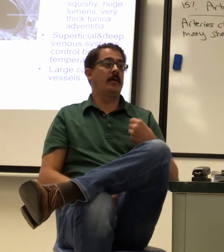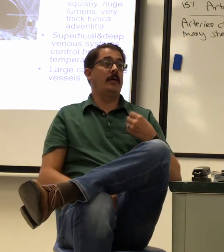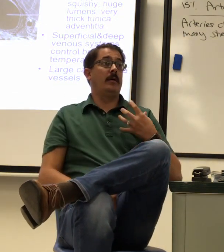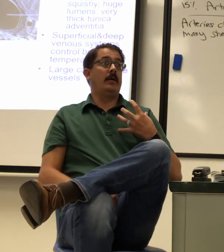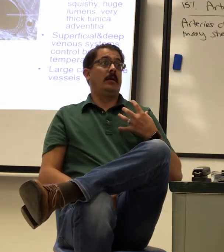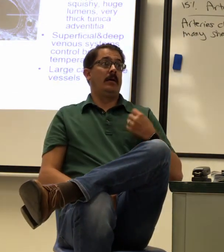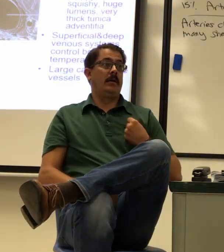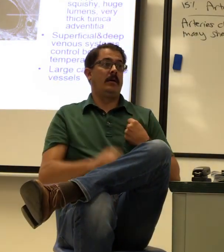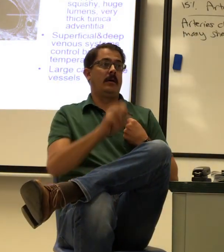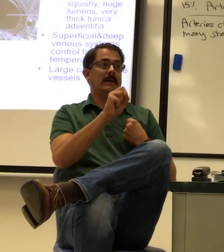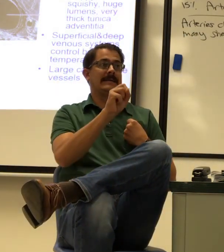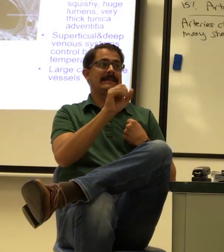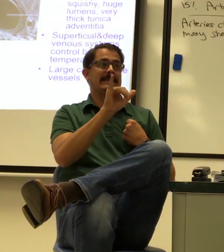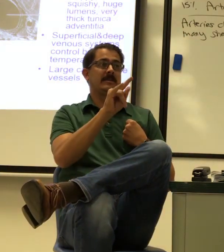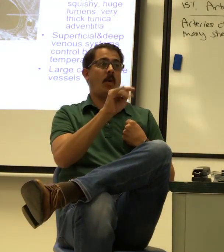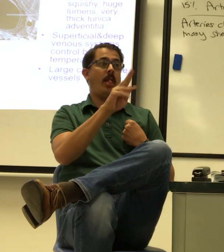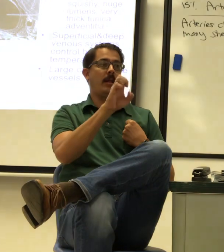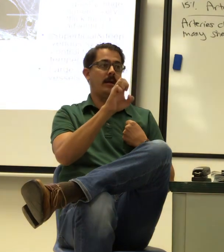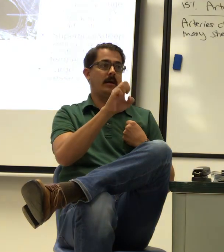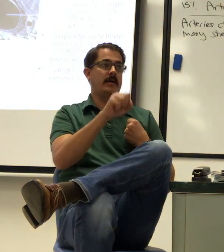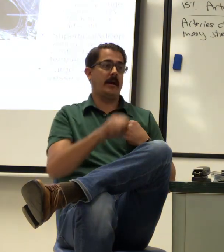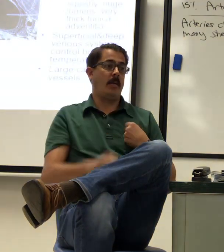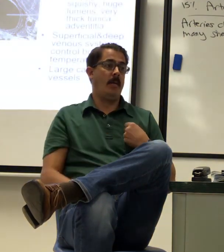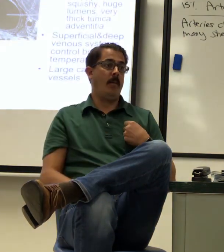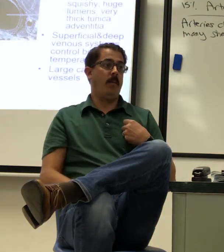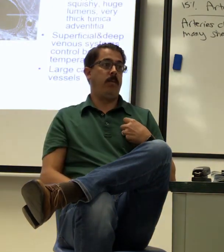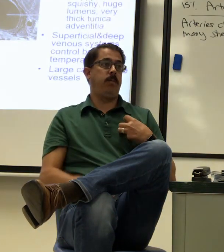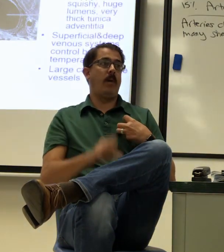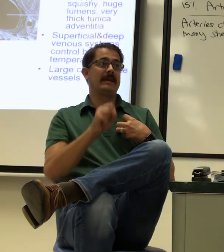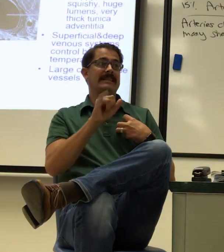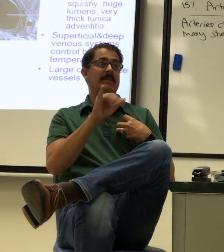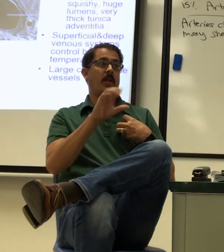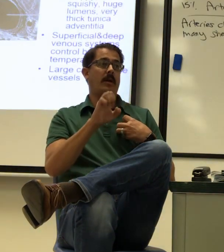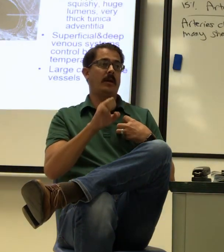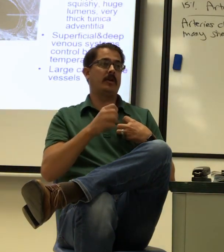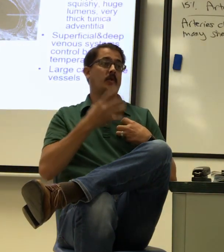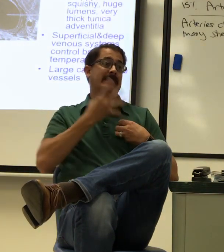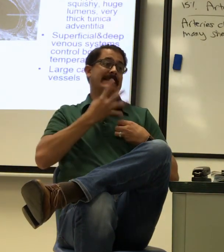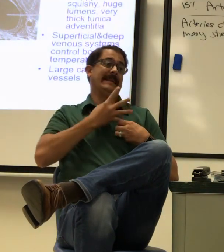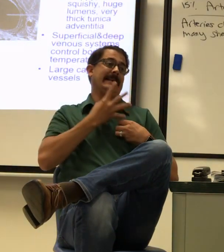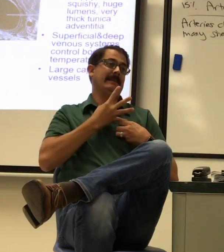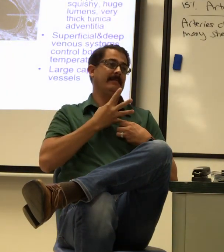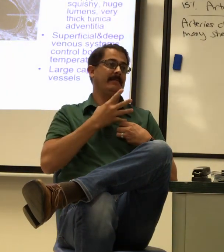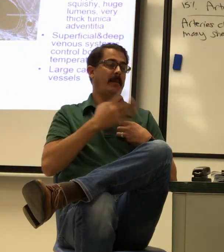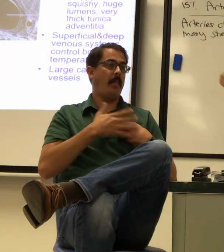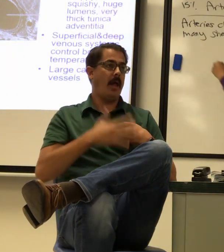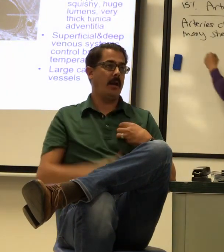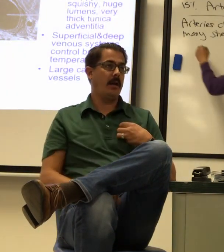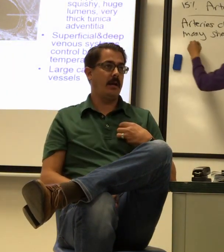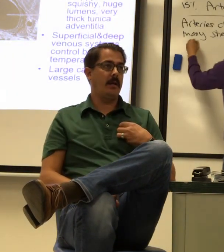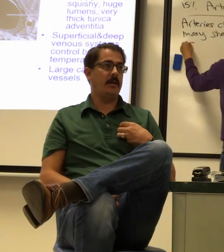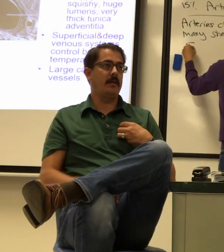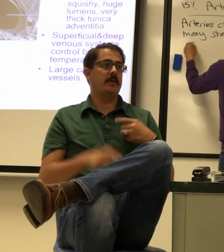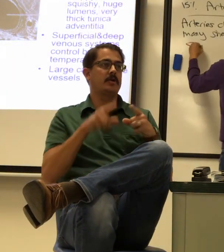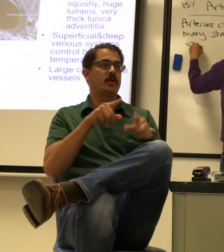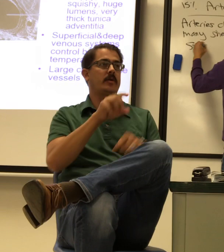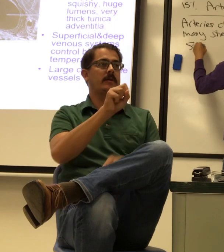cardiac output, the stroke volume, it can expand to receive the cardiac output during